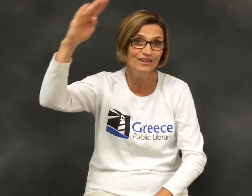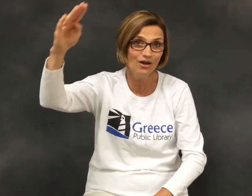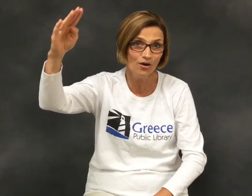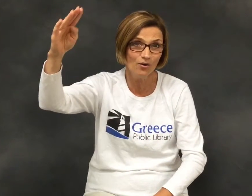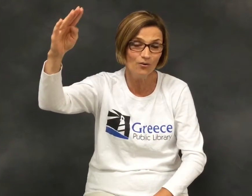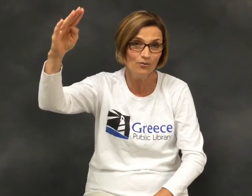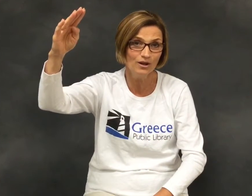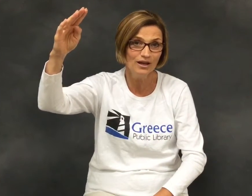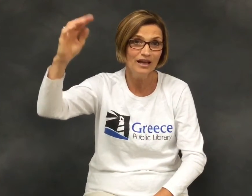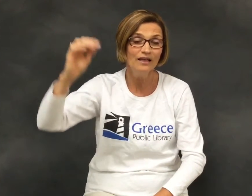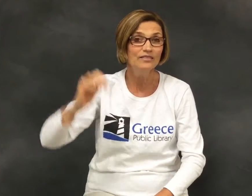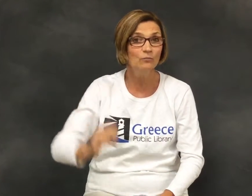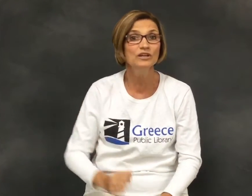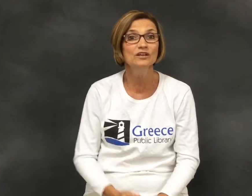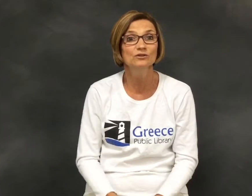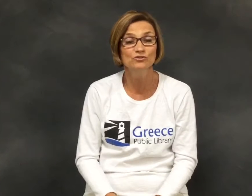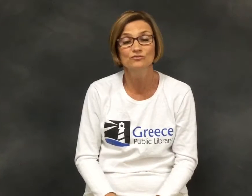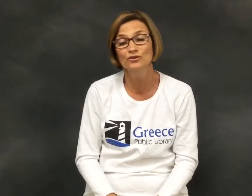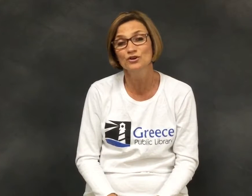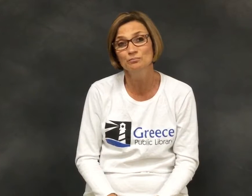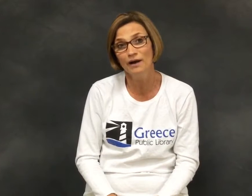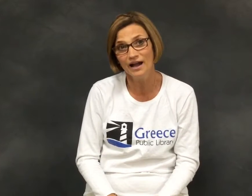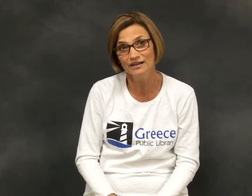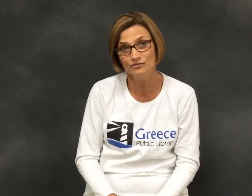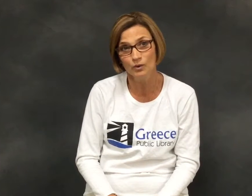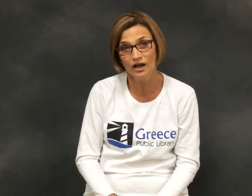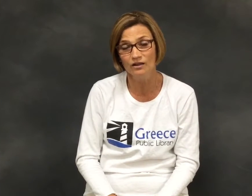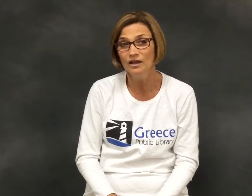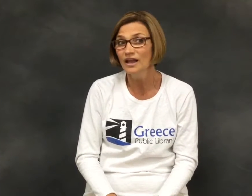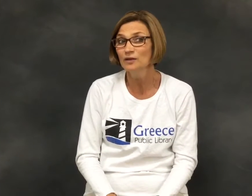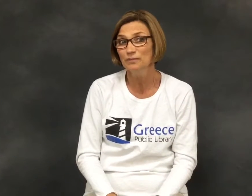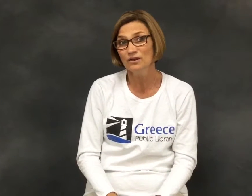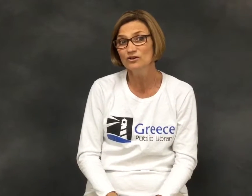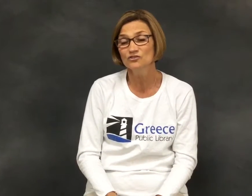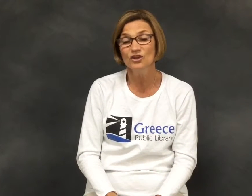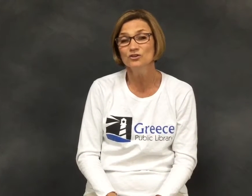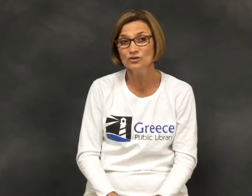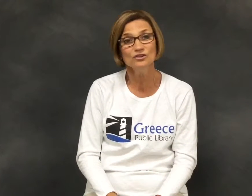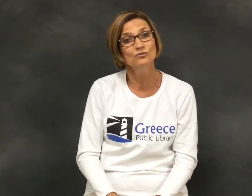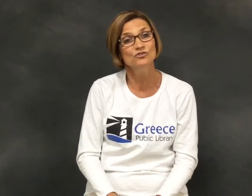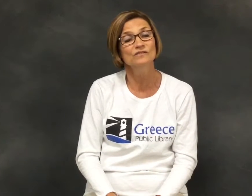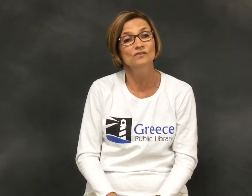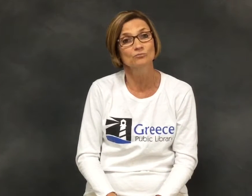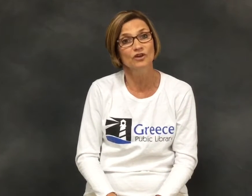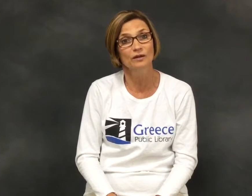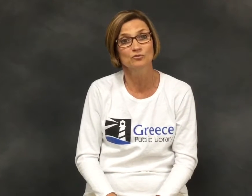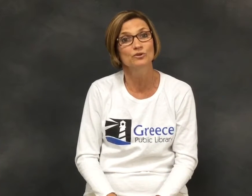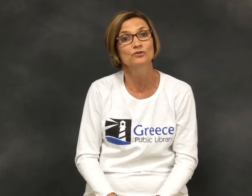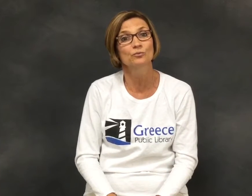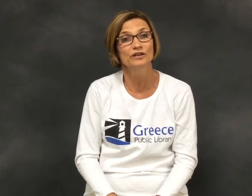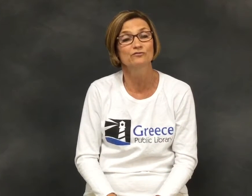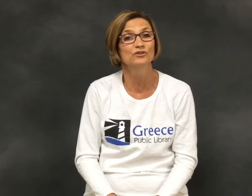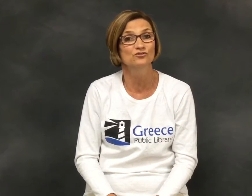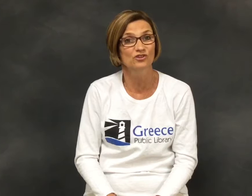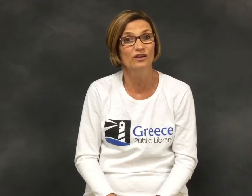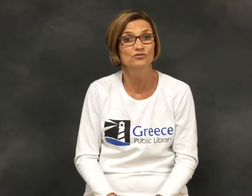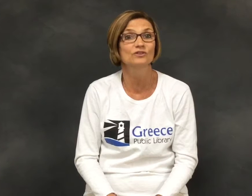hello. Then we can use it for goodbye as well. And parents, you can use this sometimes when you're ready for your child to